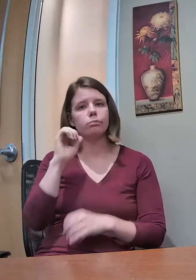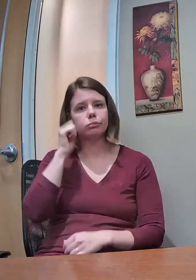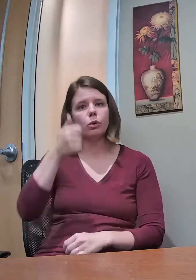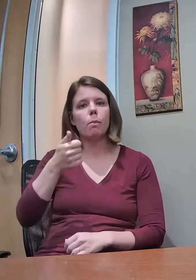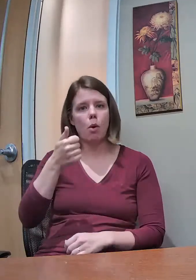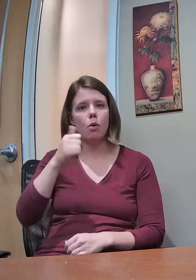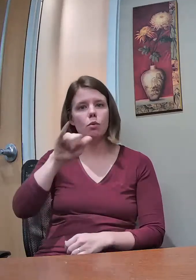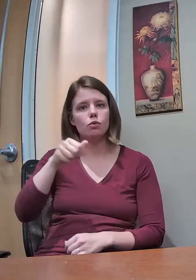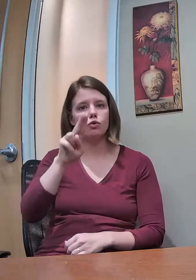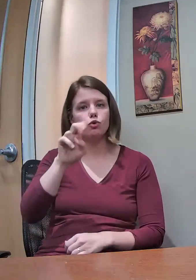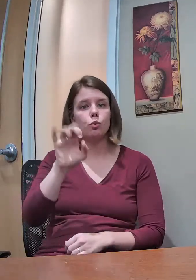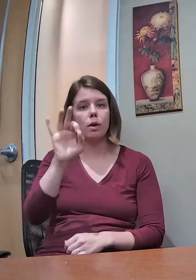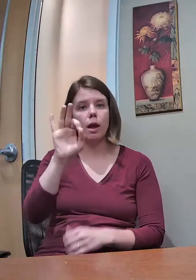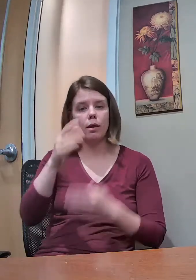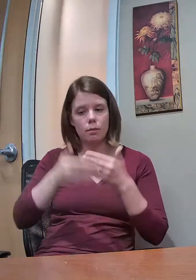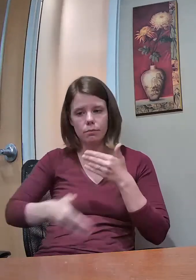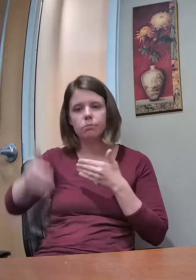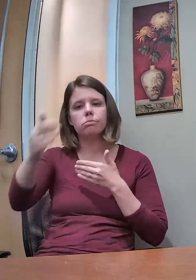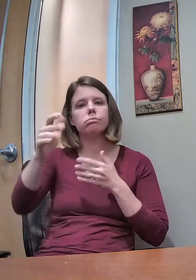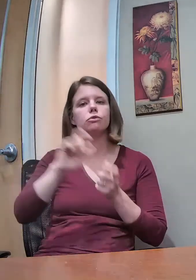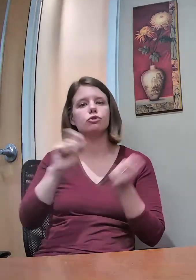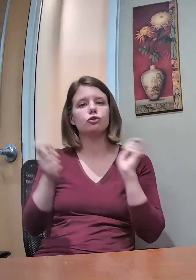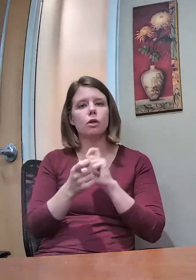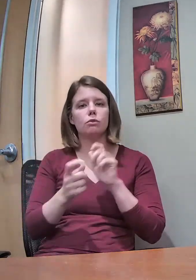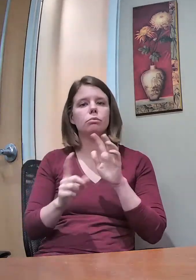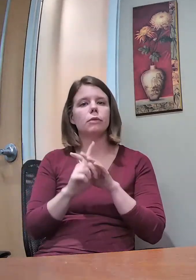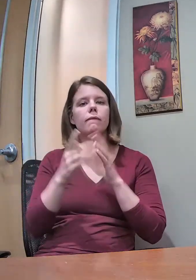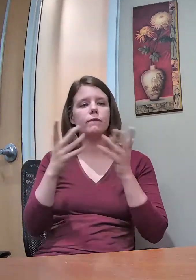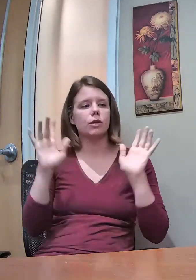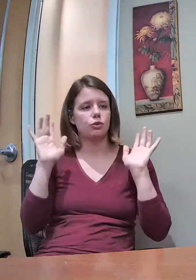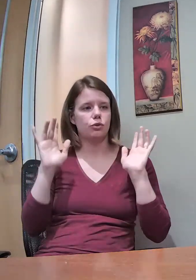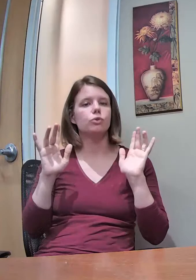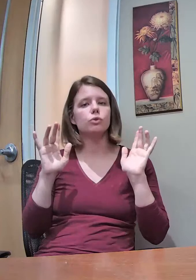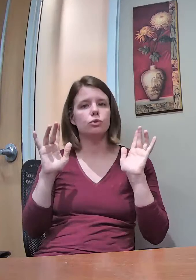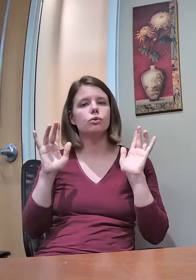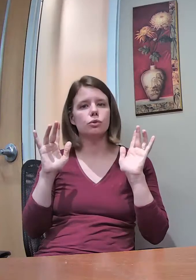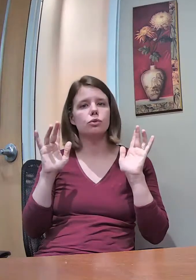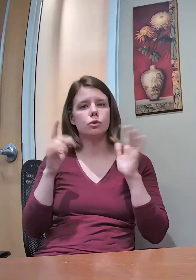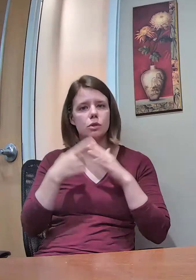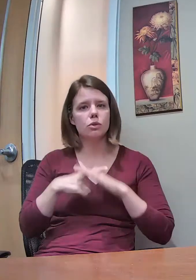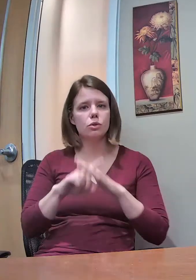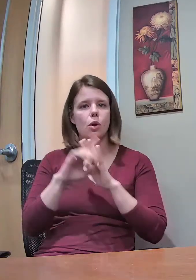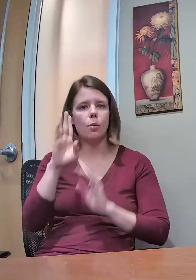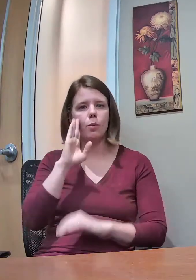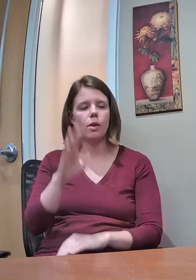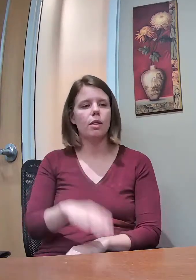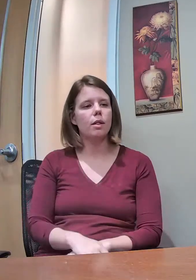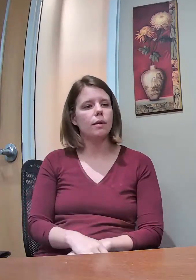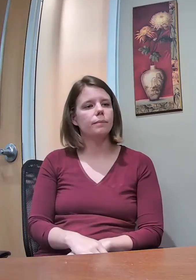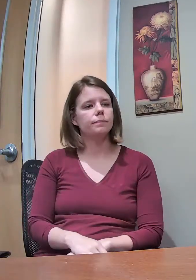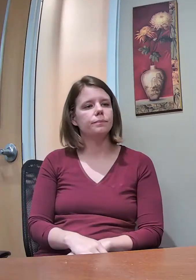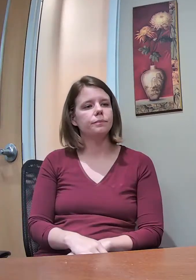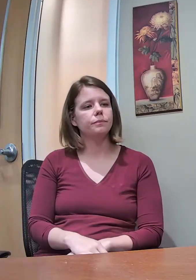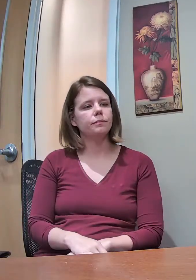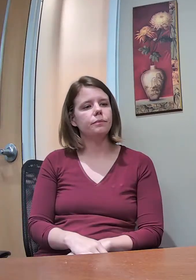these new changes will come into effect. So I'm just going to I'm not going to cover admission